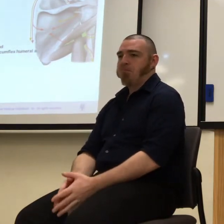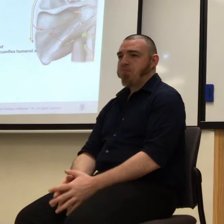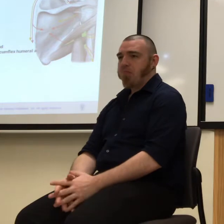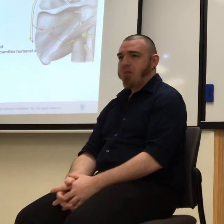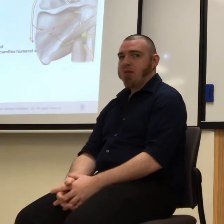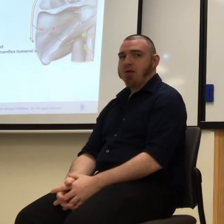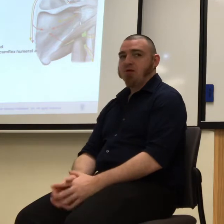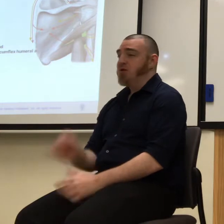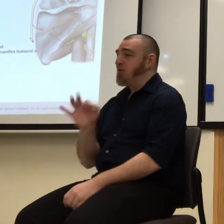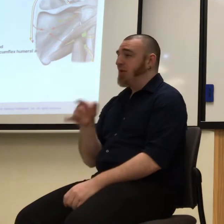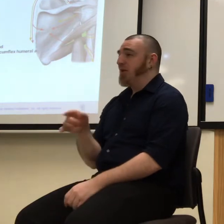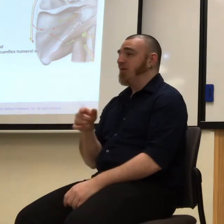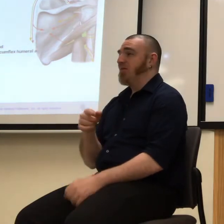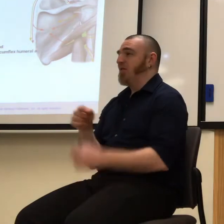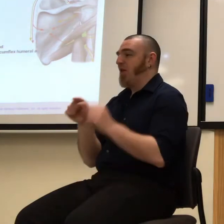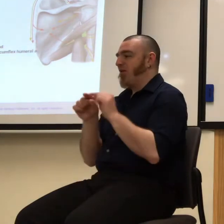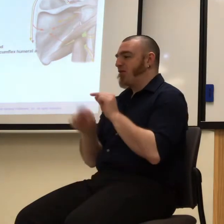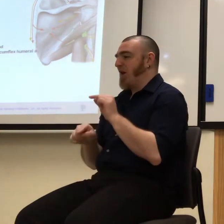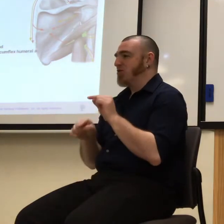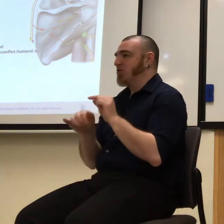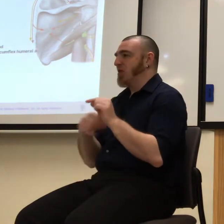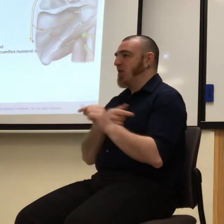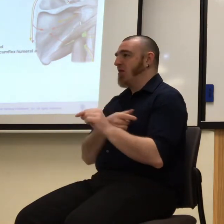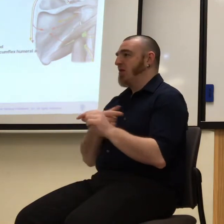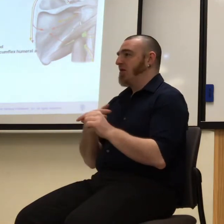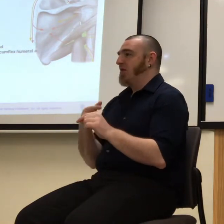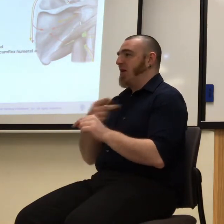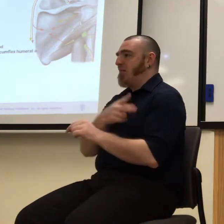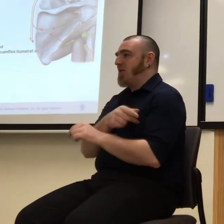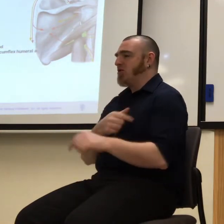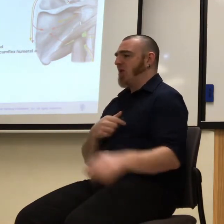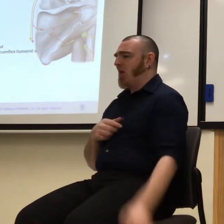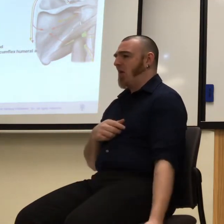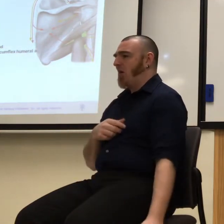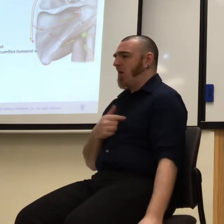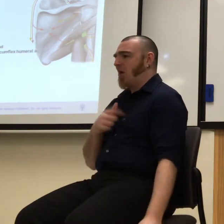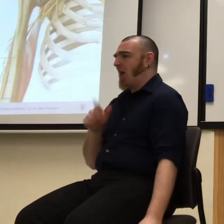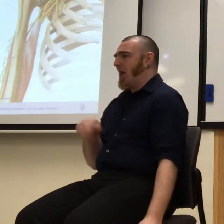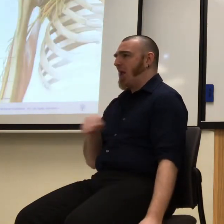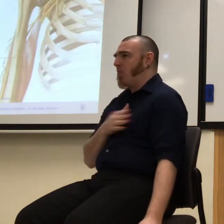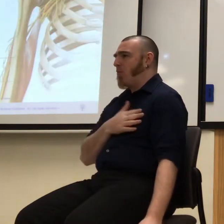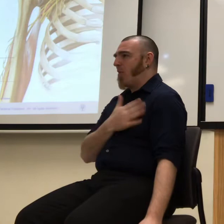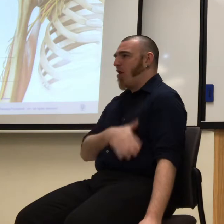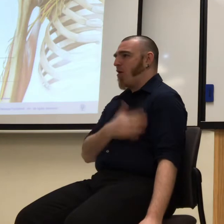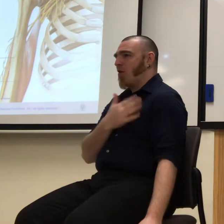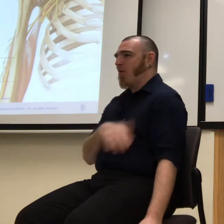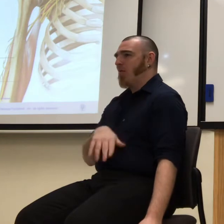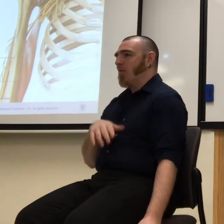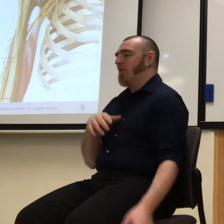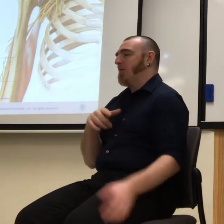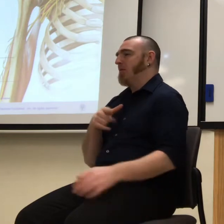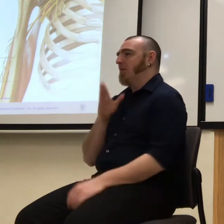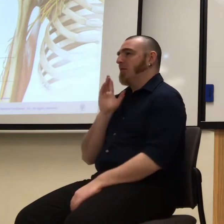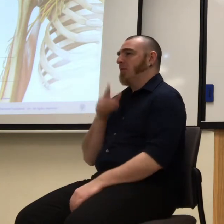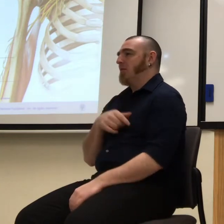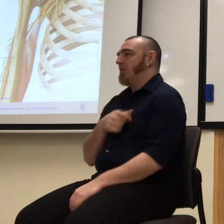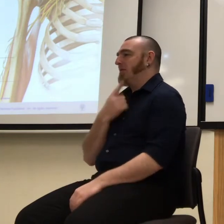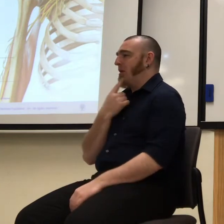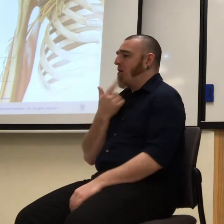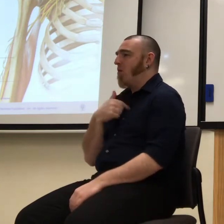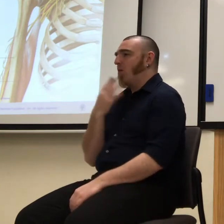So if you have a fracture there and the patient's, oh, I can't move my arm, doc. Can't move my shoulder. Well, you know, the doctor, they know how to test for these